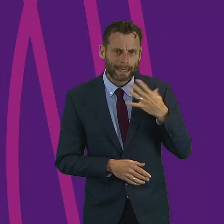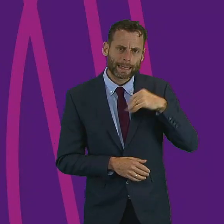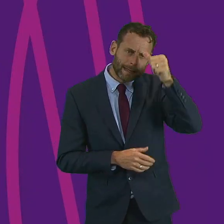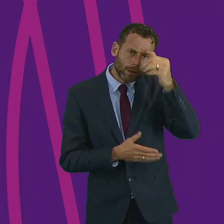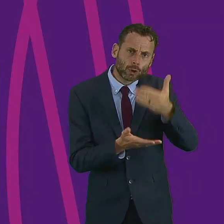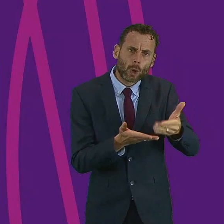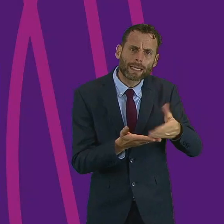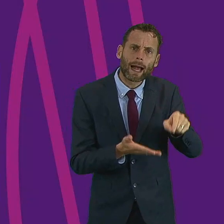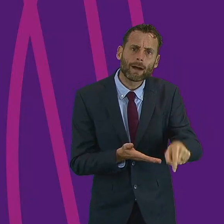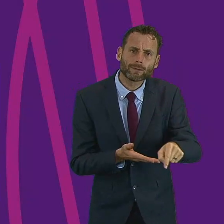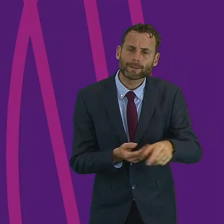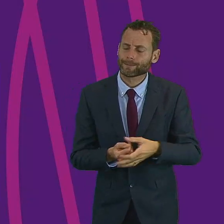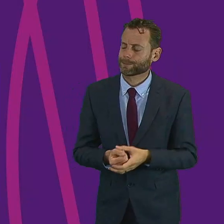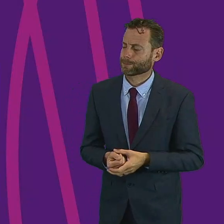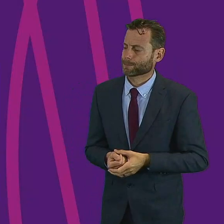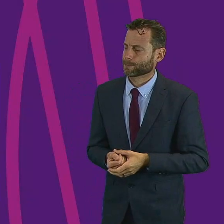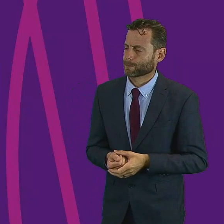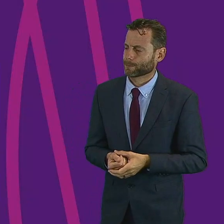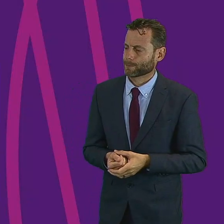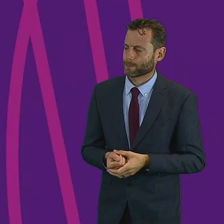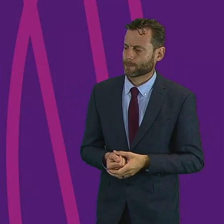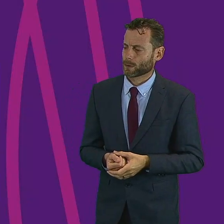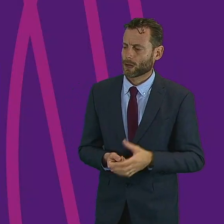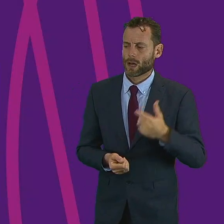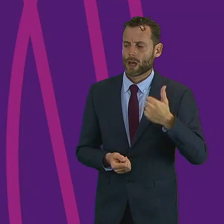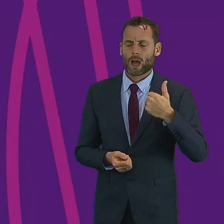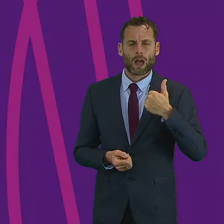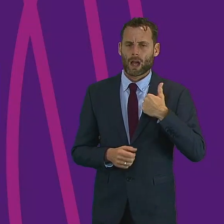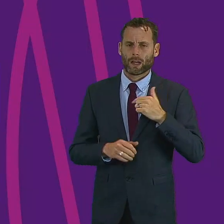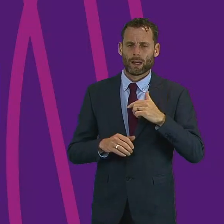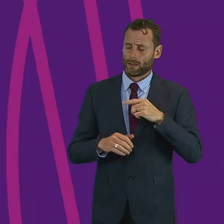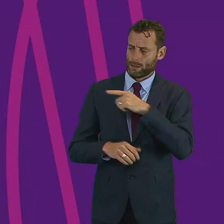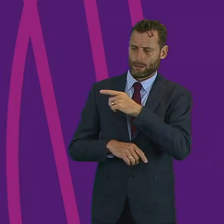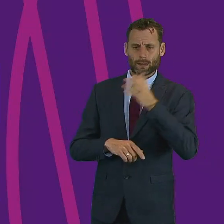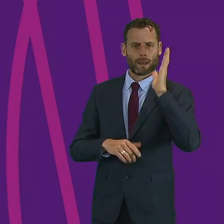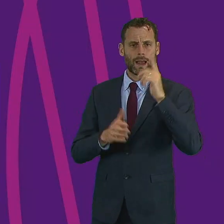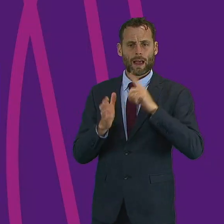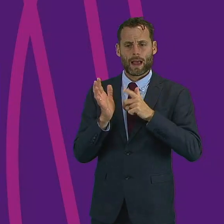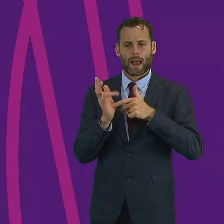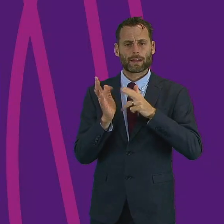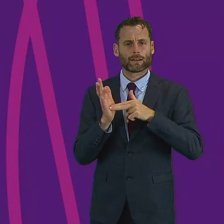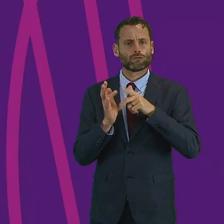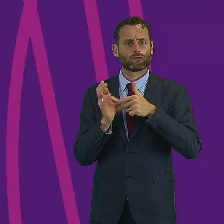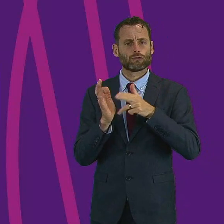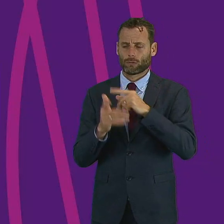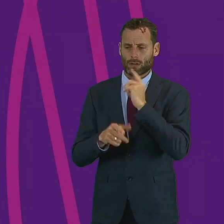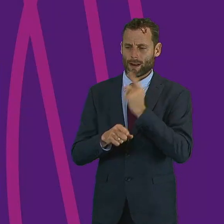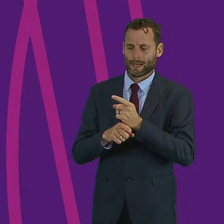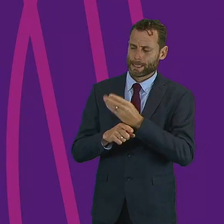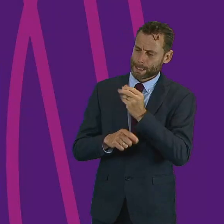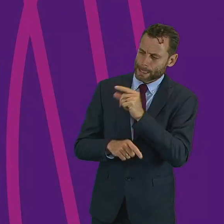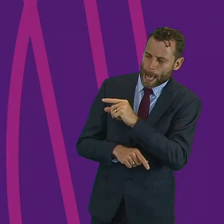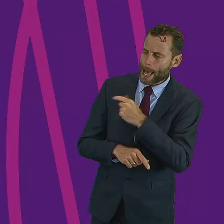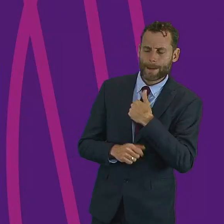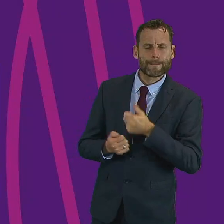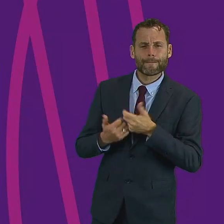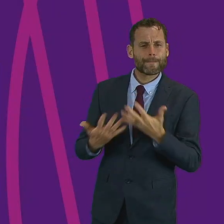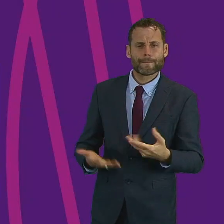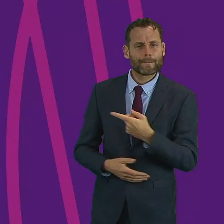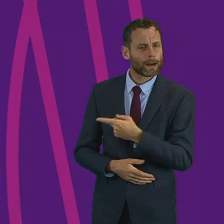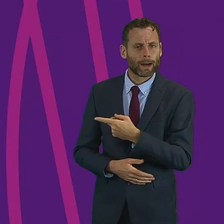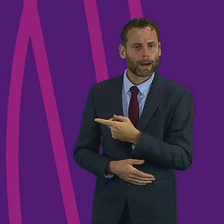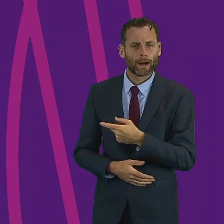sent hundreds of miles for tests, potentially spreading the virus more widely. So does the First Minister accept that the current UK-wide